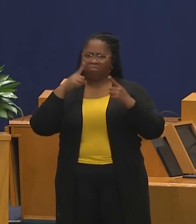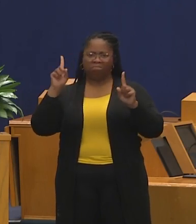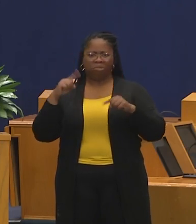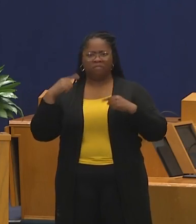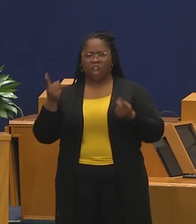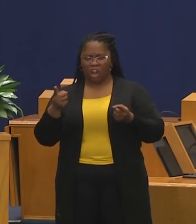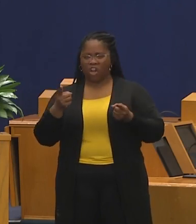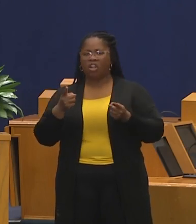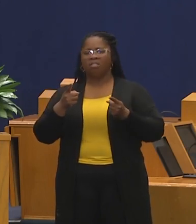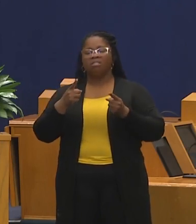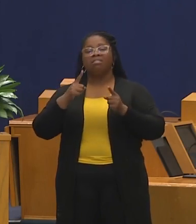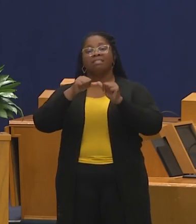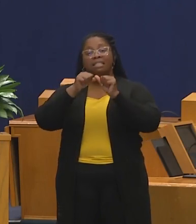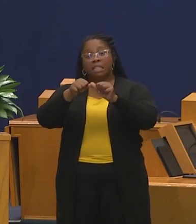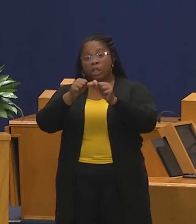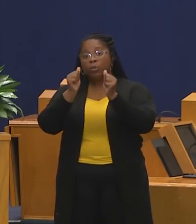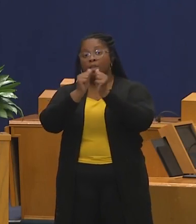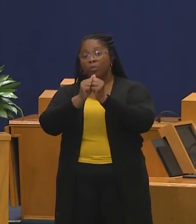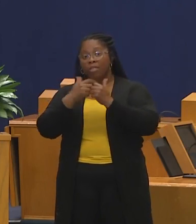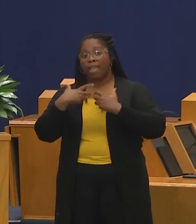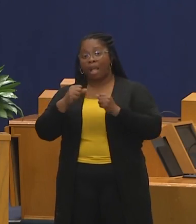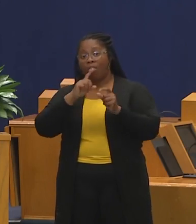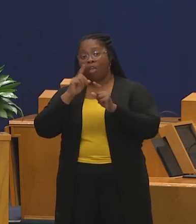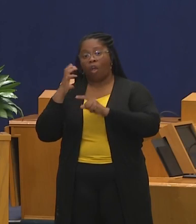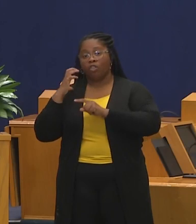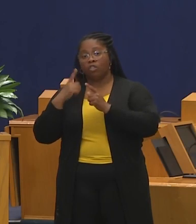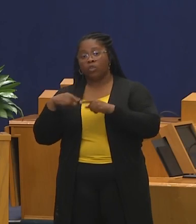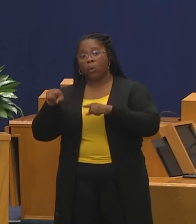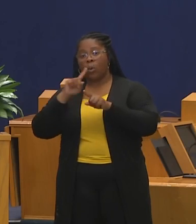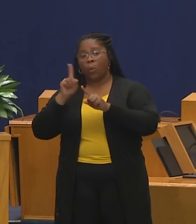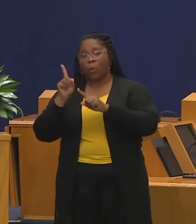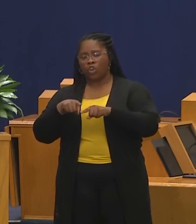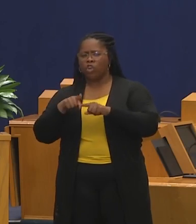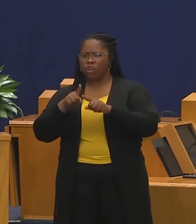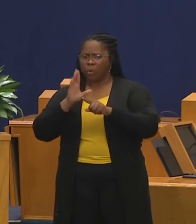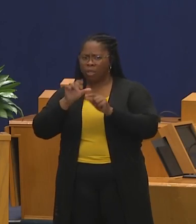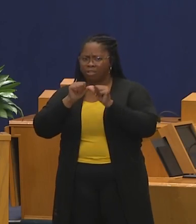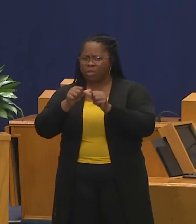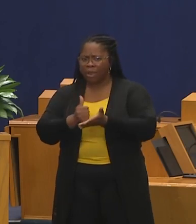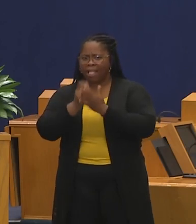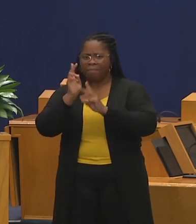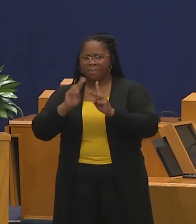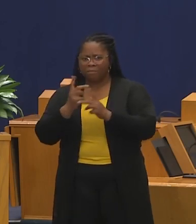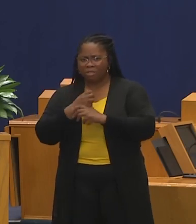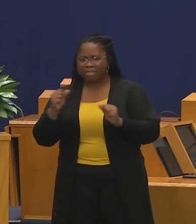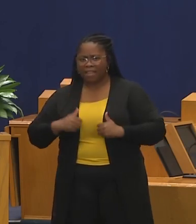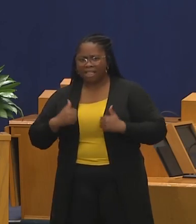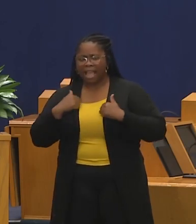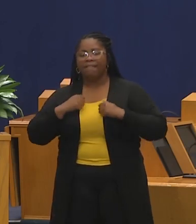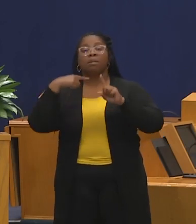officer order will help to save more lives. We also want to help make it clear to the broader